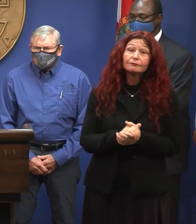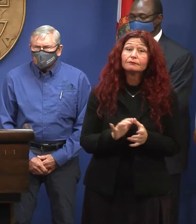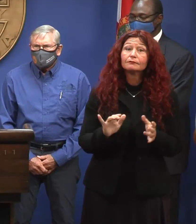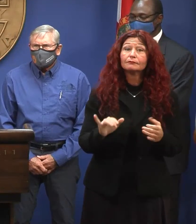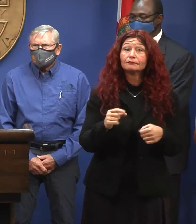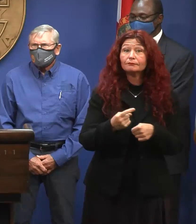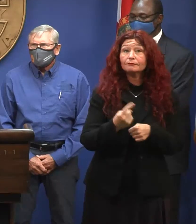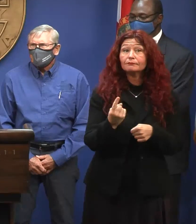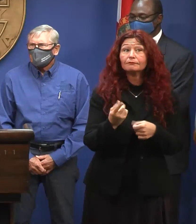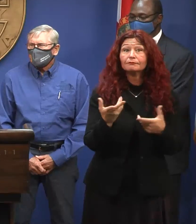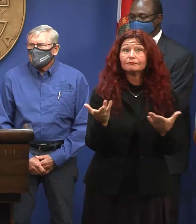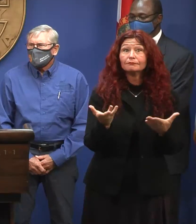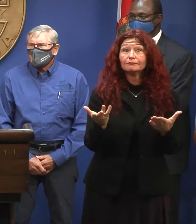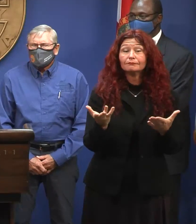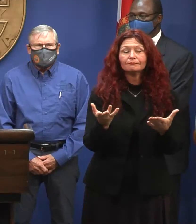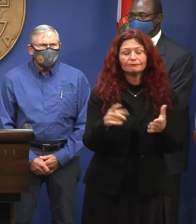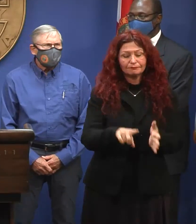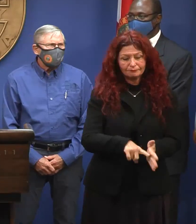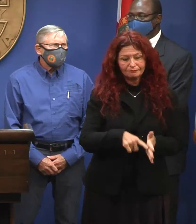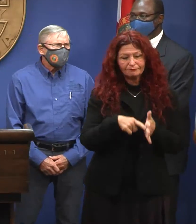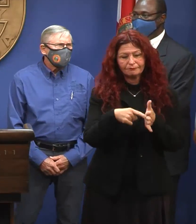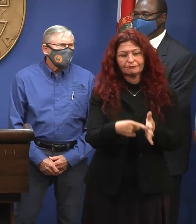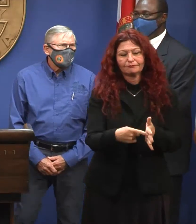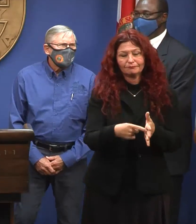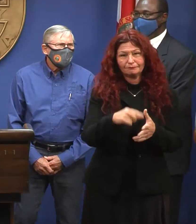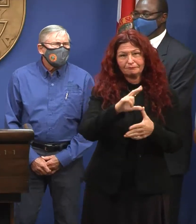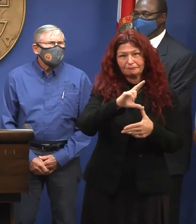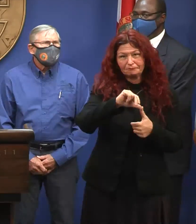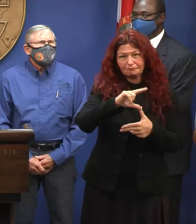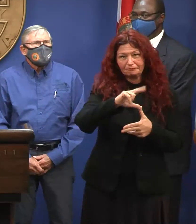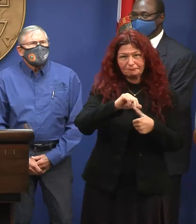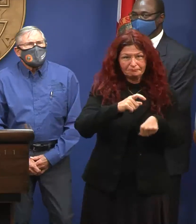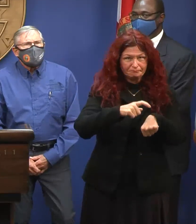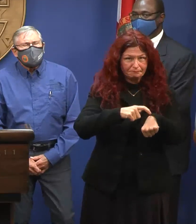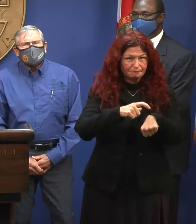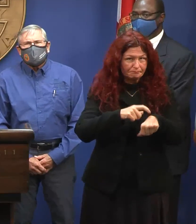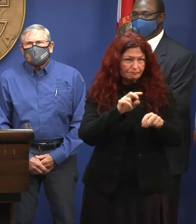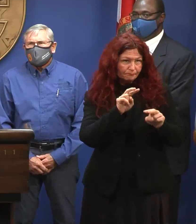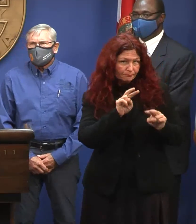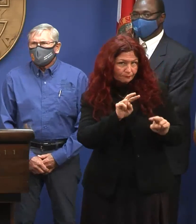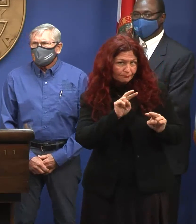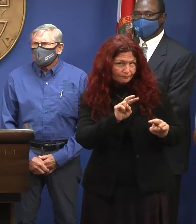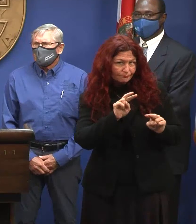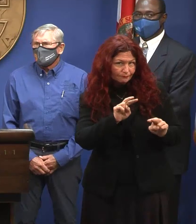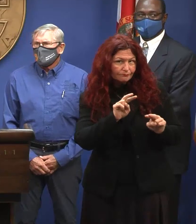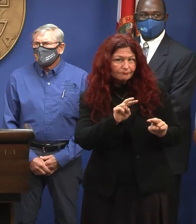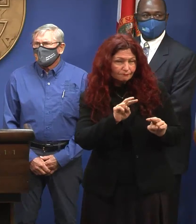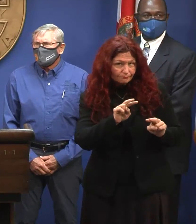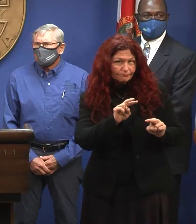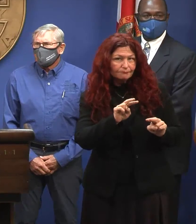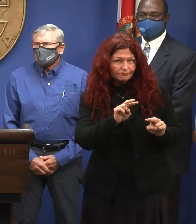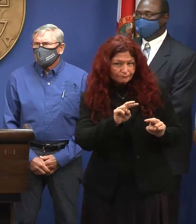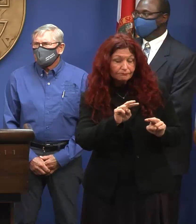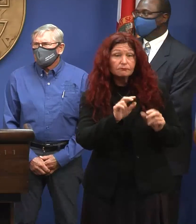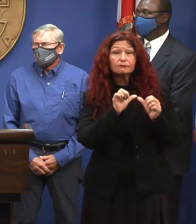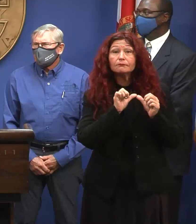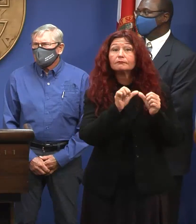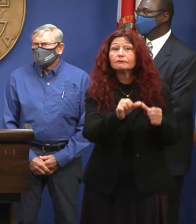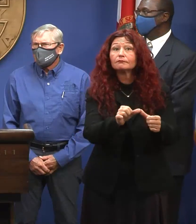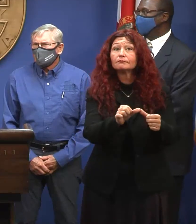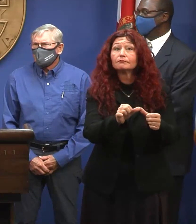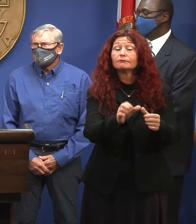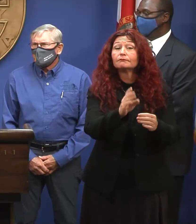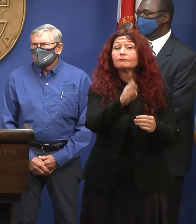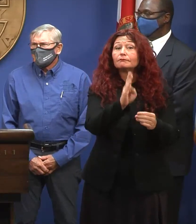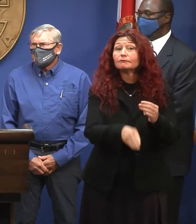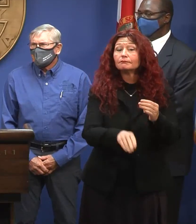today, as you all know, marks the beginning of the 2021 hurricane season. It runs through November